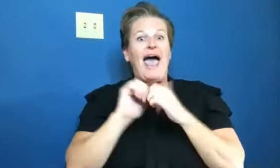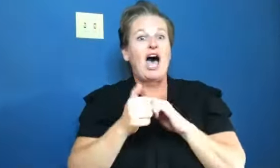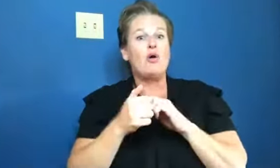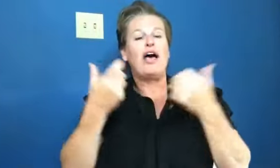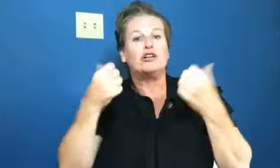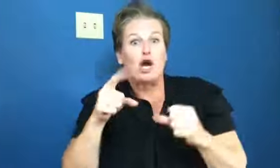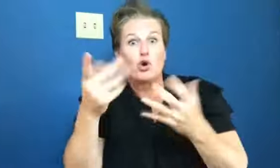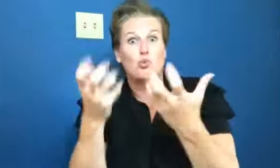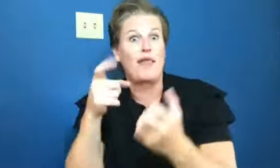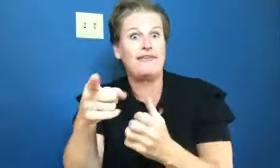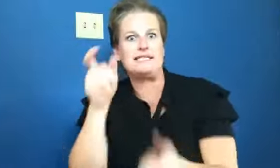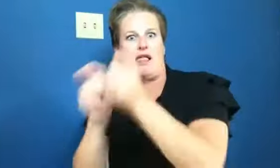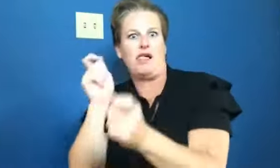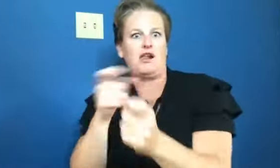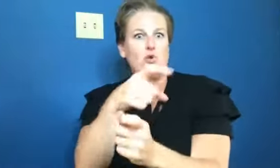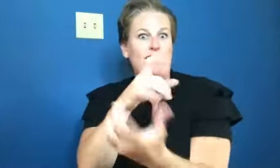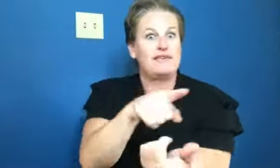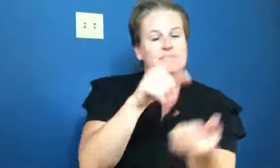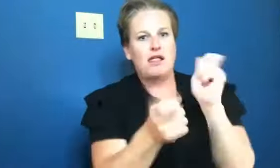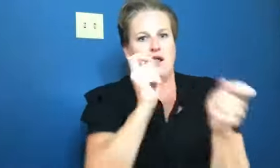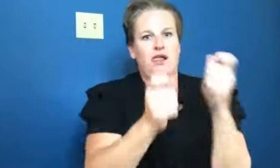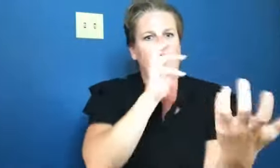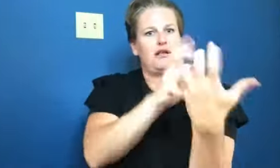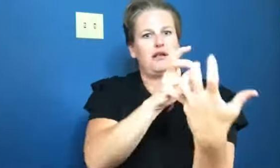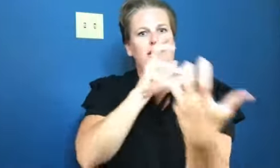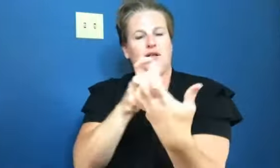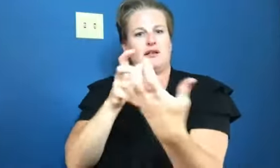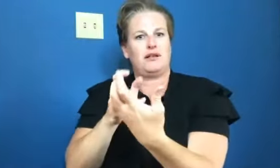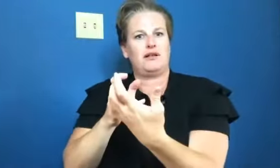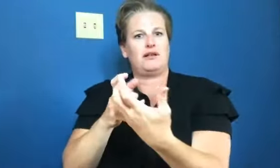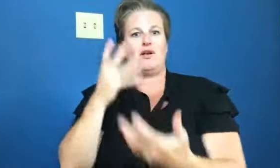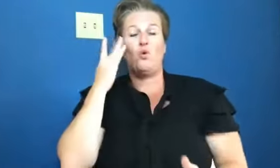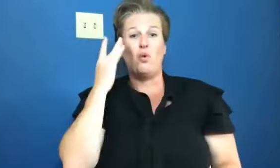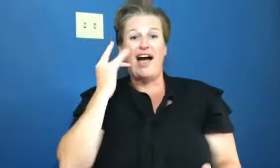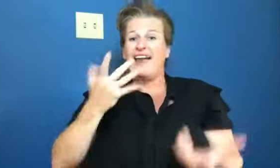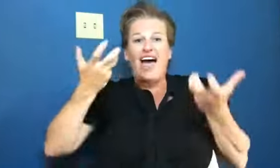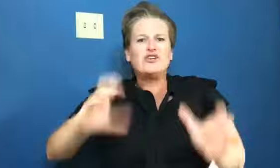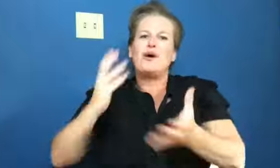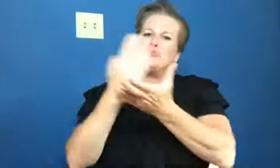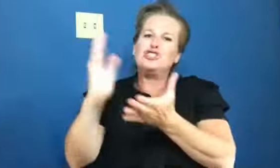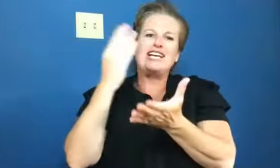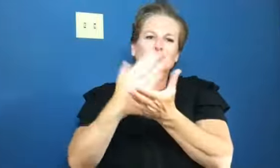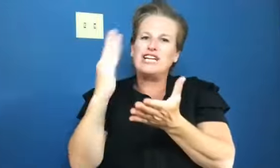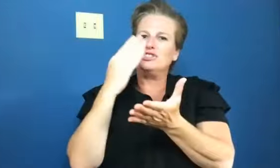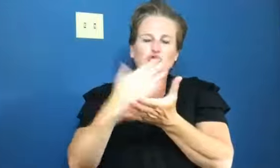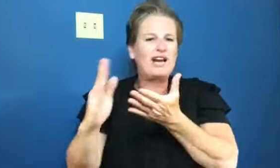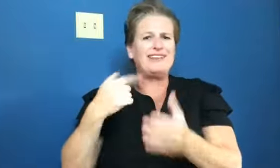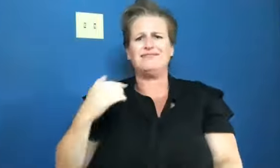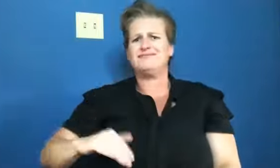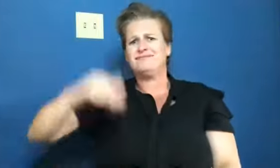do I do that? Because it sure does beat being rejected all my life. And I've been rejected by my mother and everybody else.